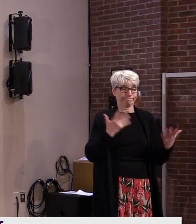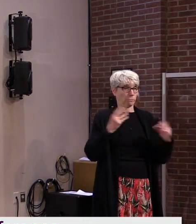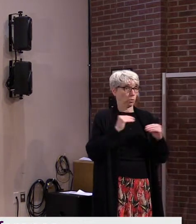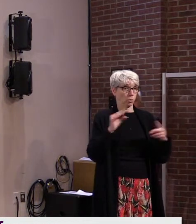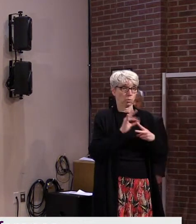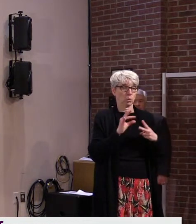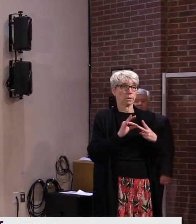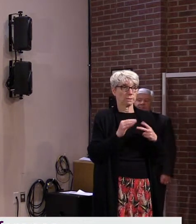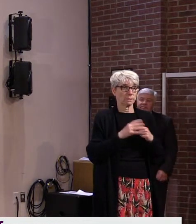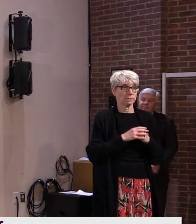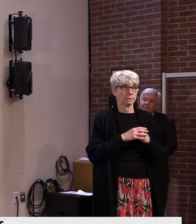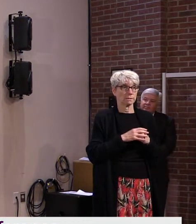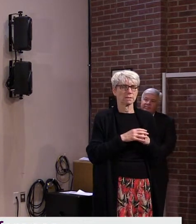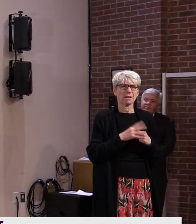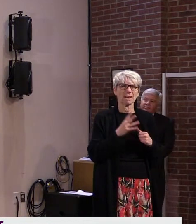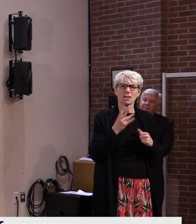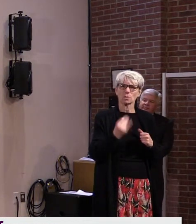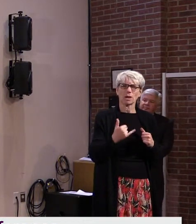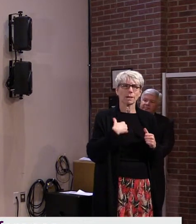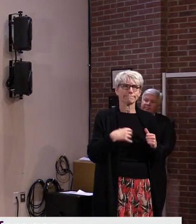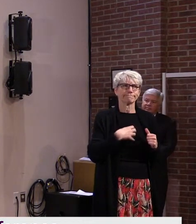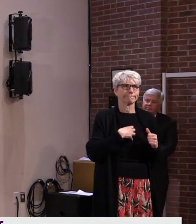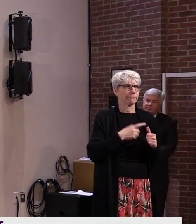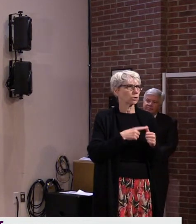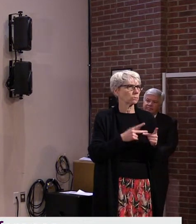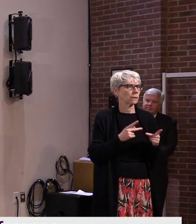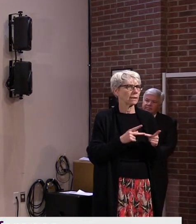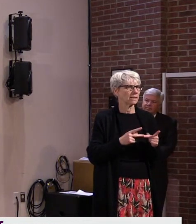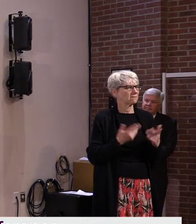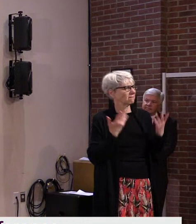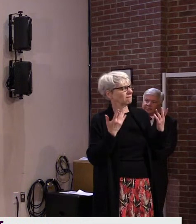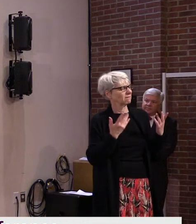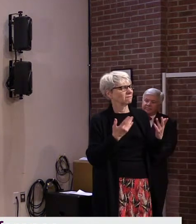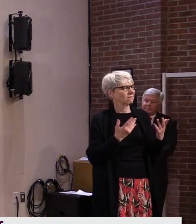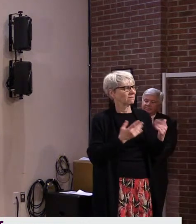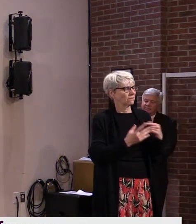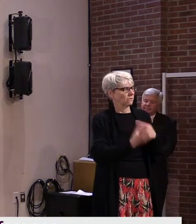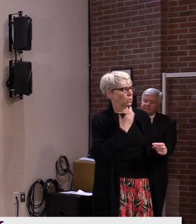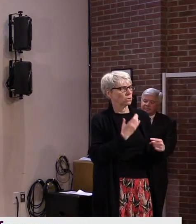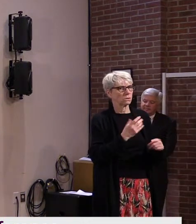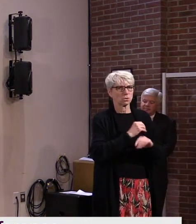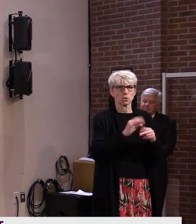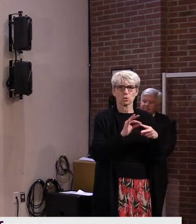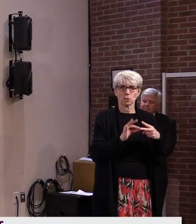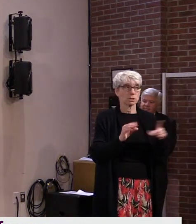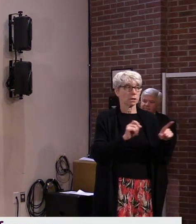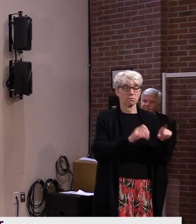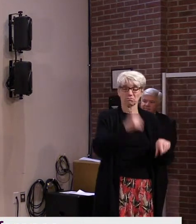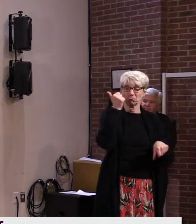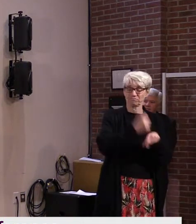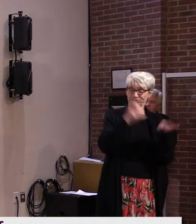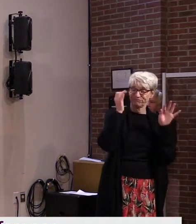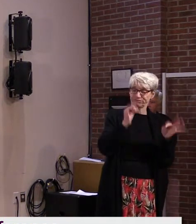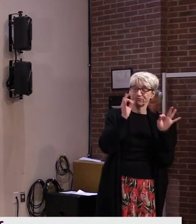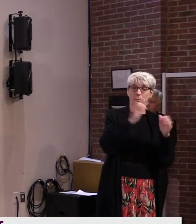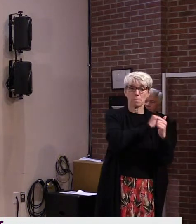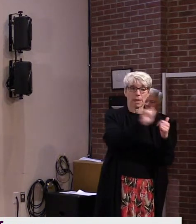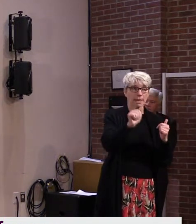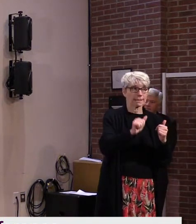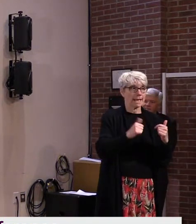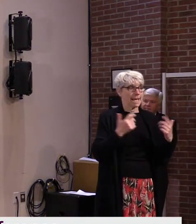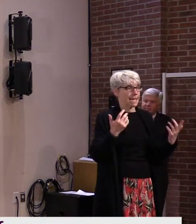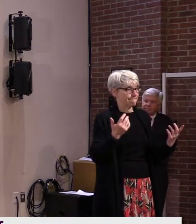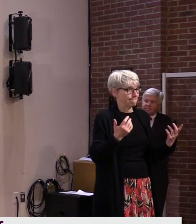When that was part of my problem with how it was developed, that if they impose this, then I don't know